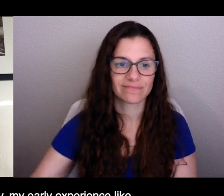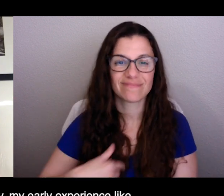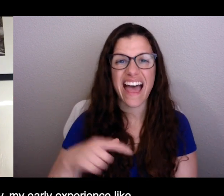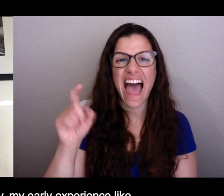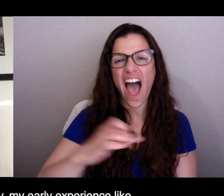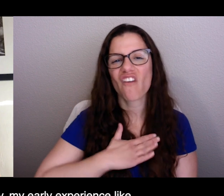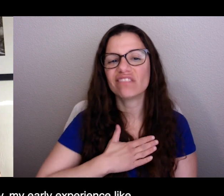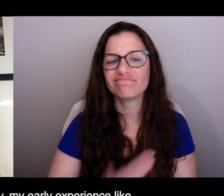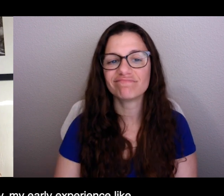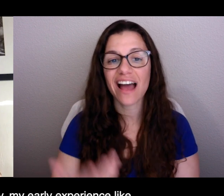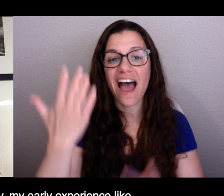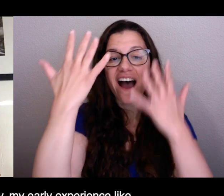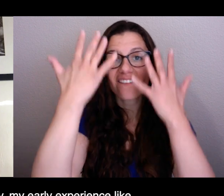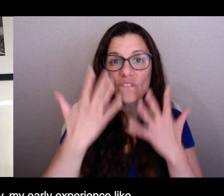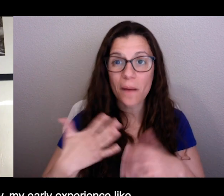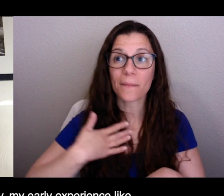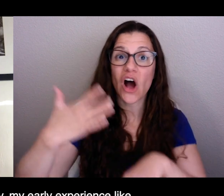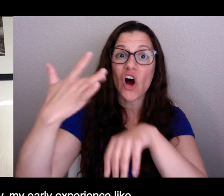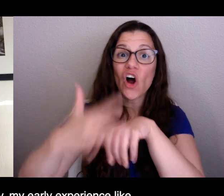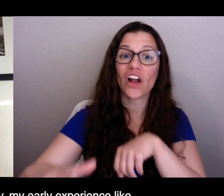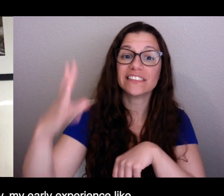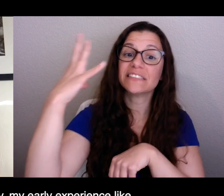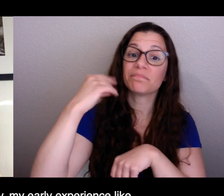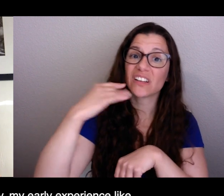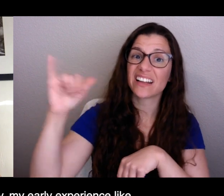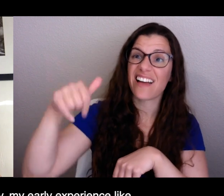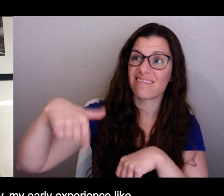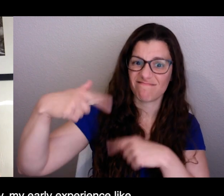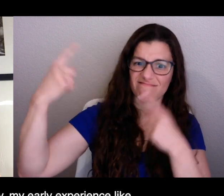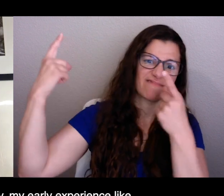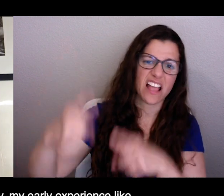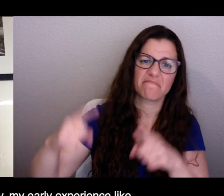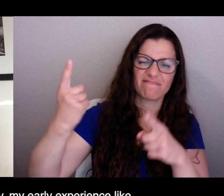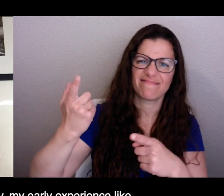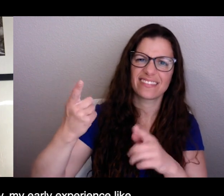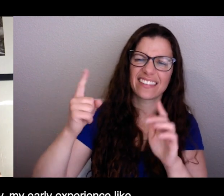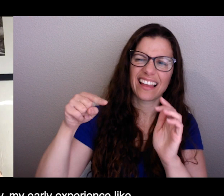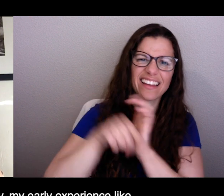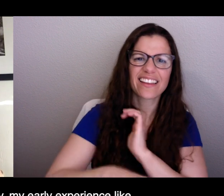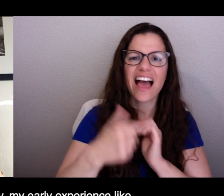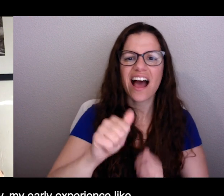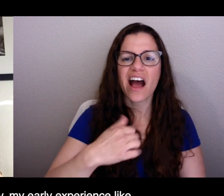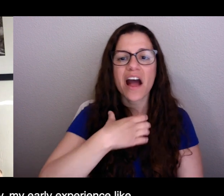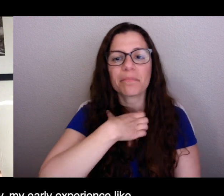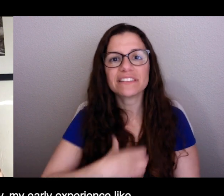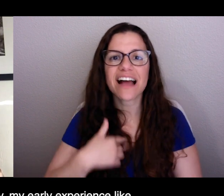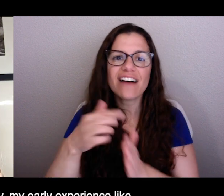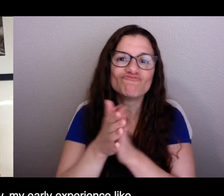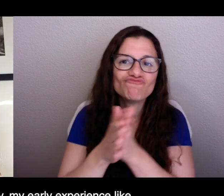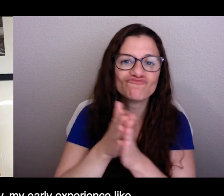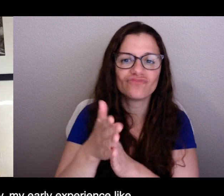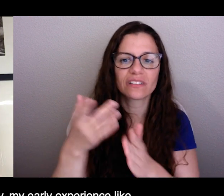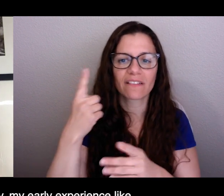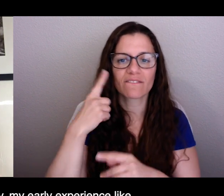to say that, unfortunately, my early experience like this kind of killed any appetite I